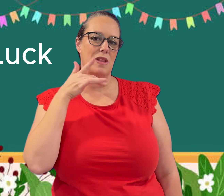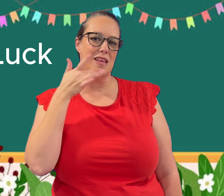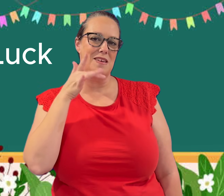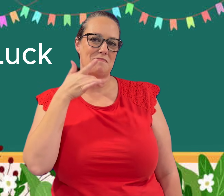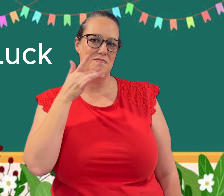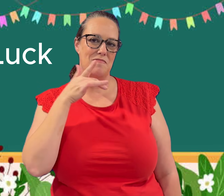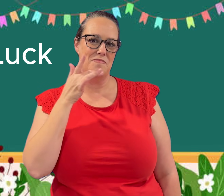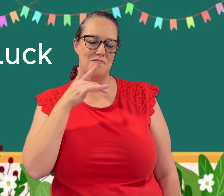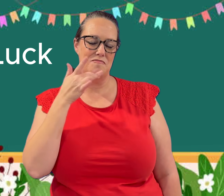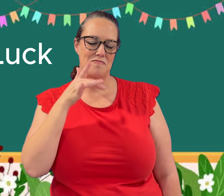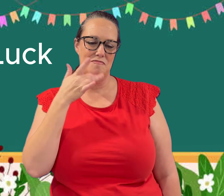lucky.